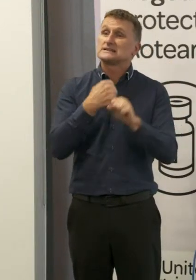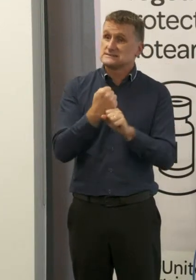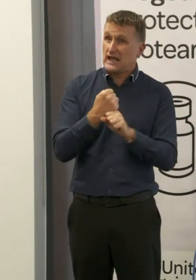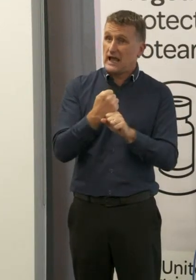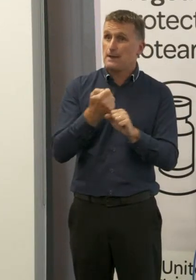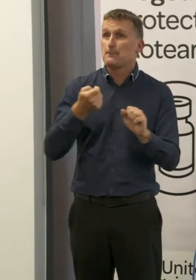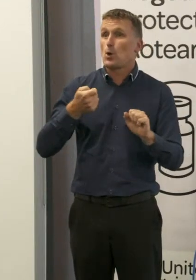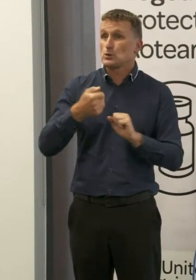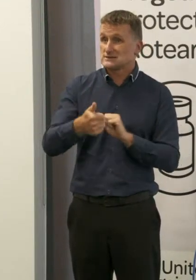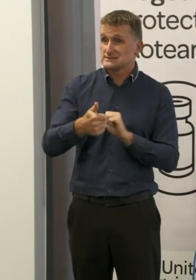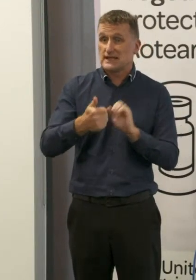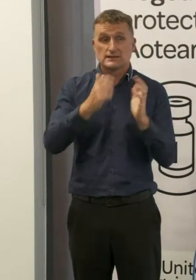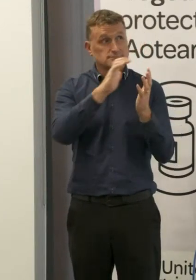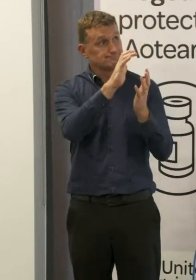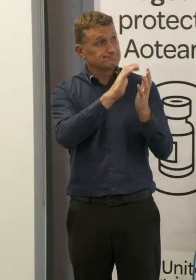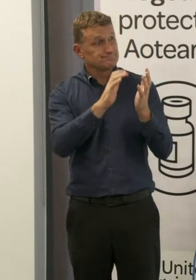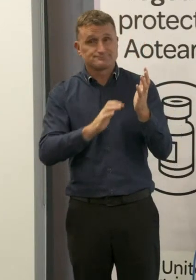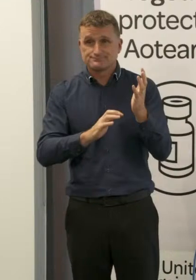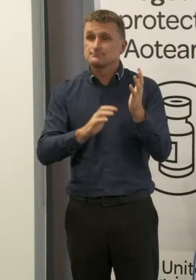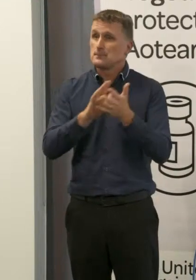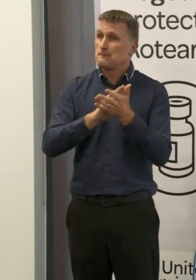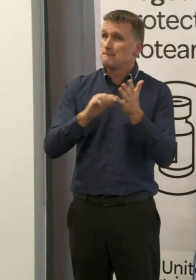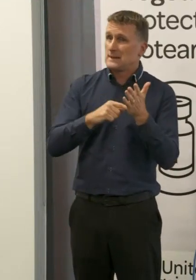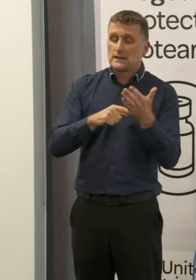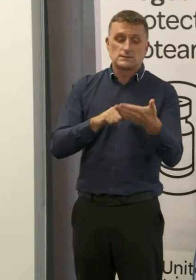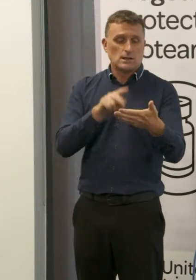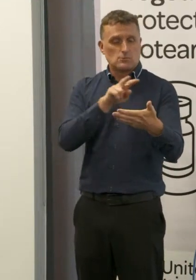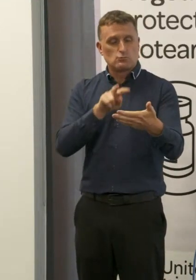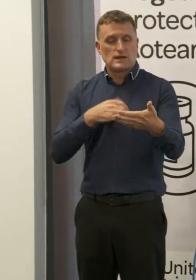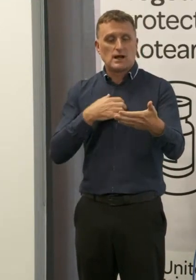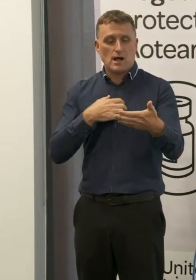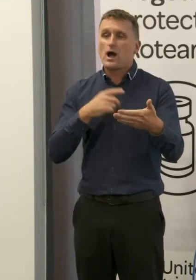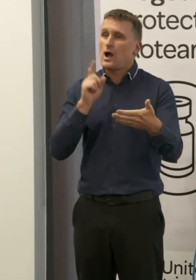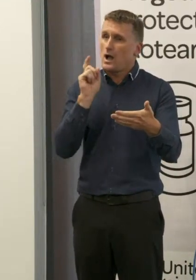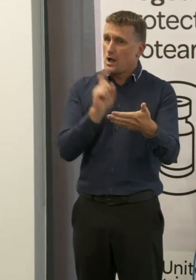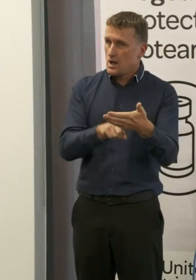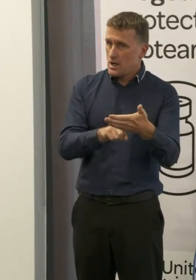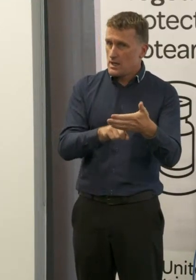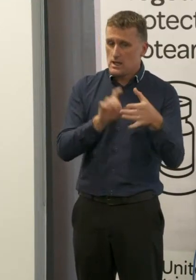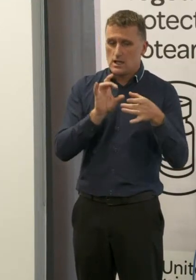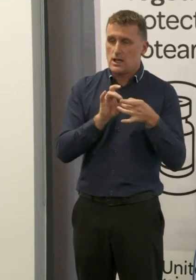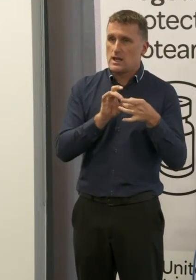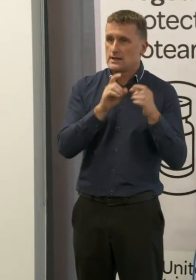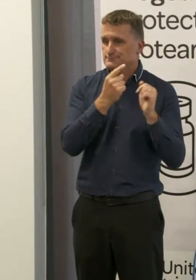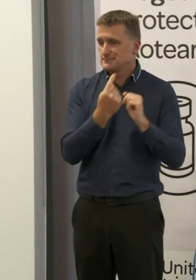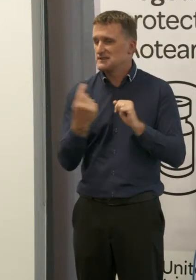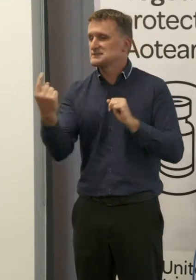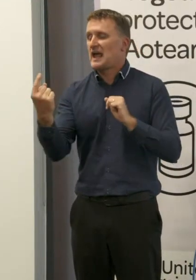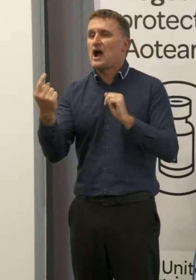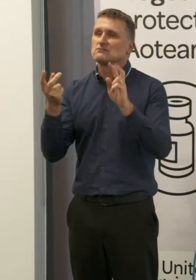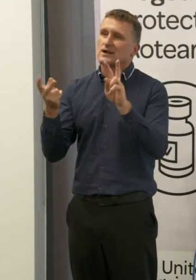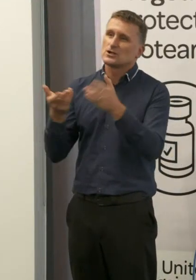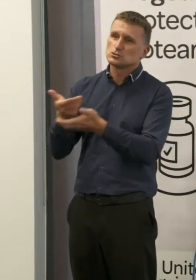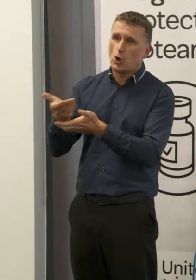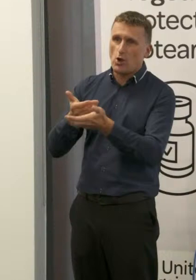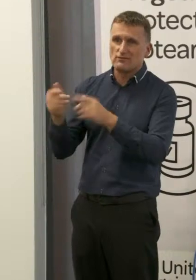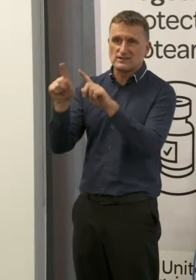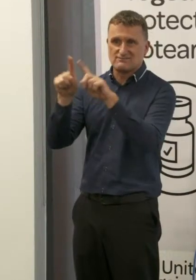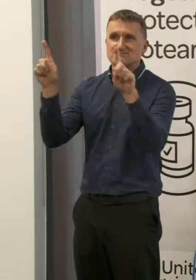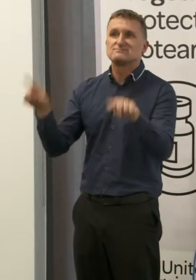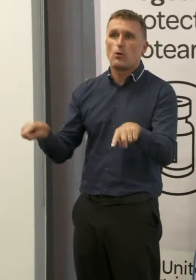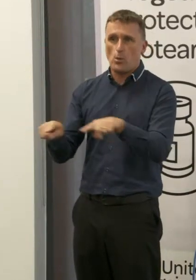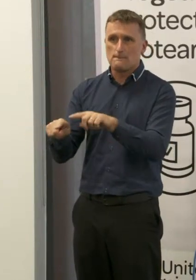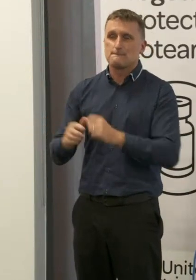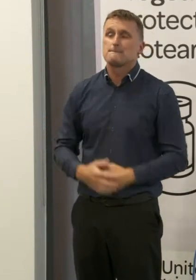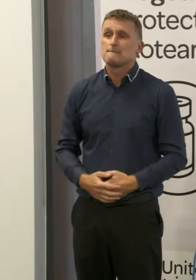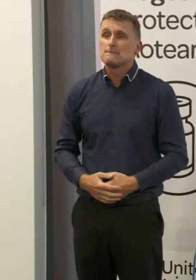to us if they can click on that link and take themselves through to a self-service form. Now, we've got systems